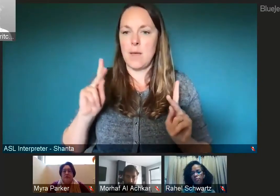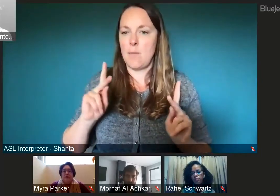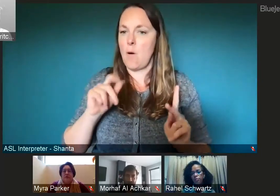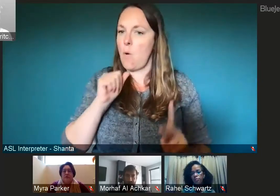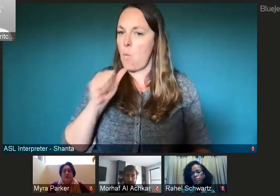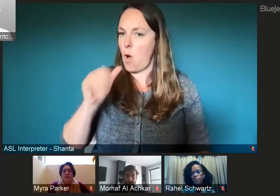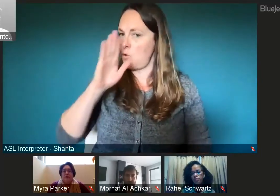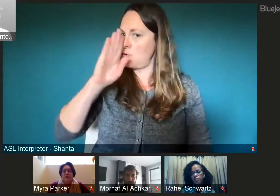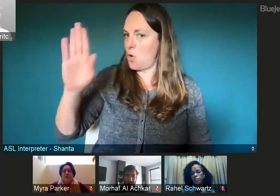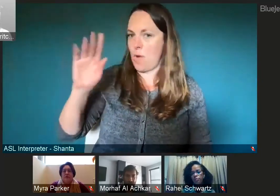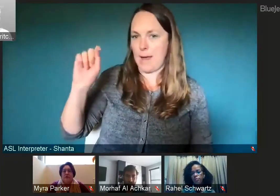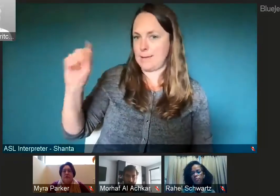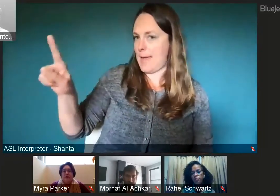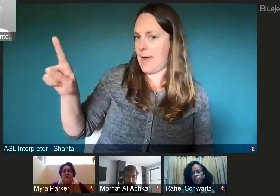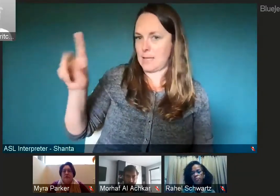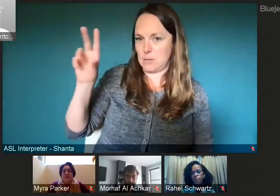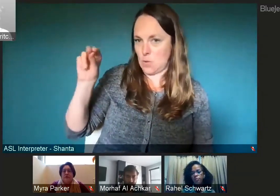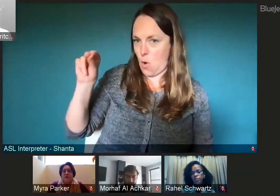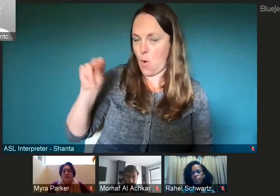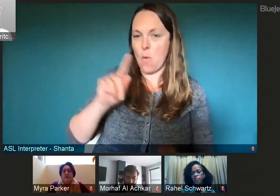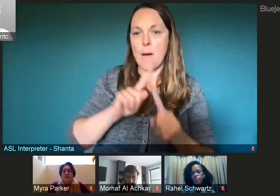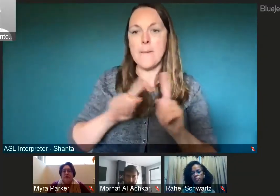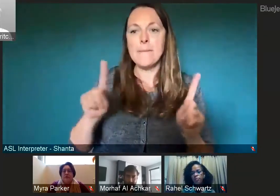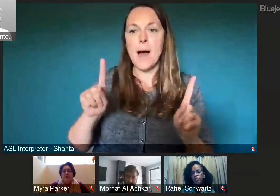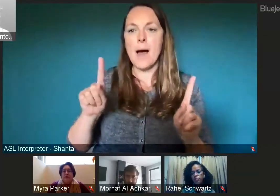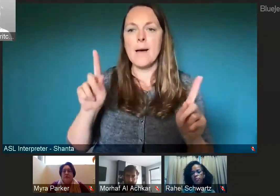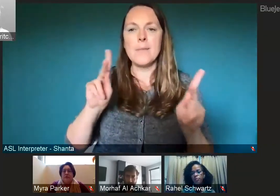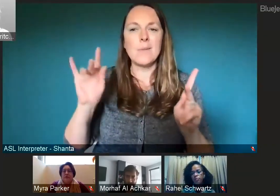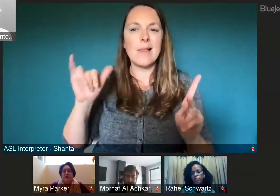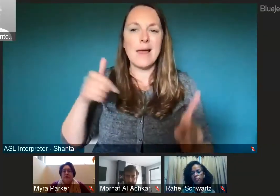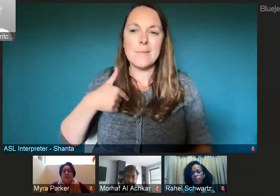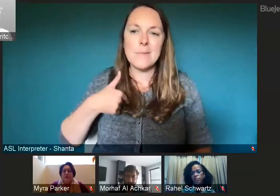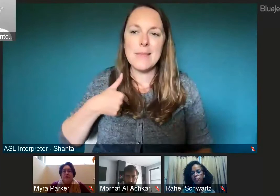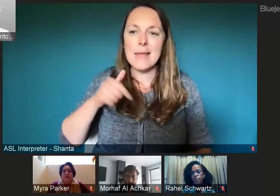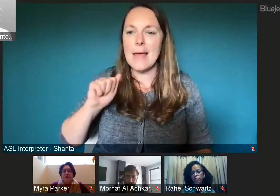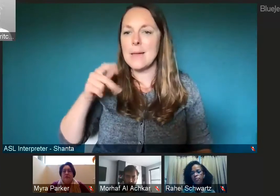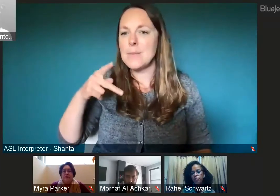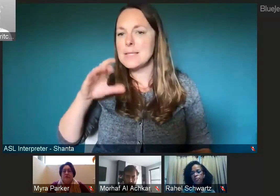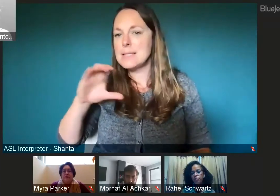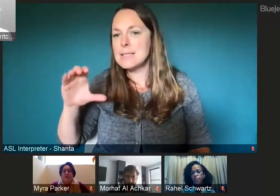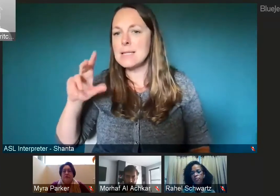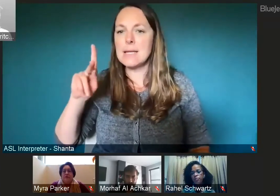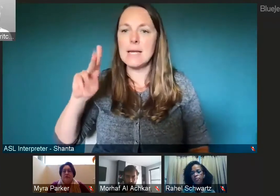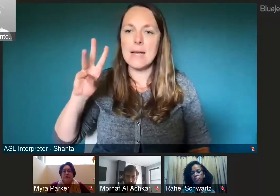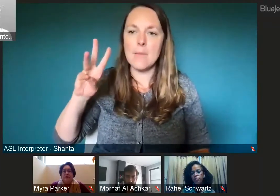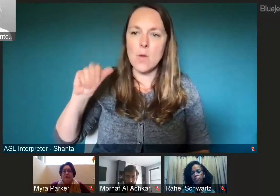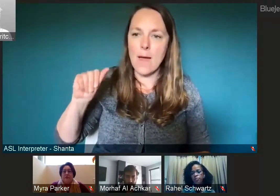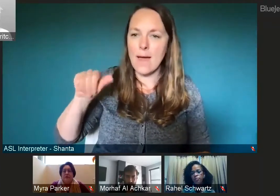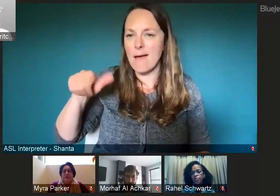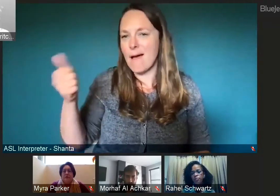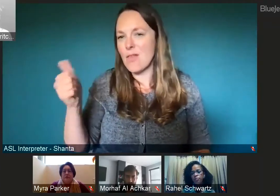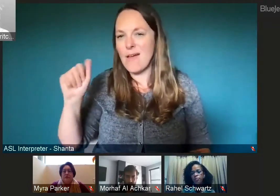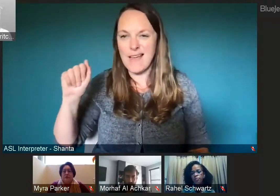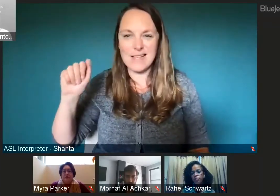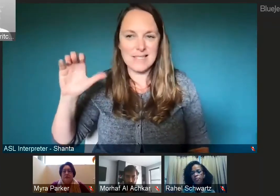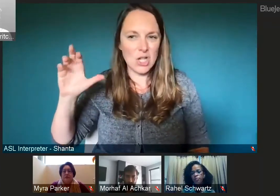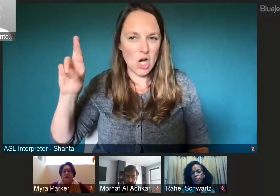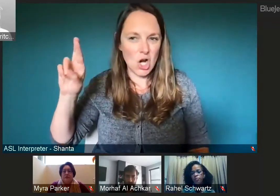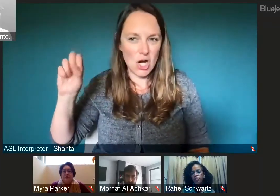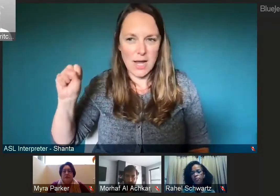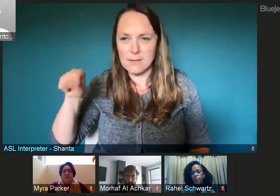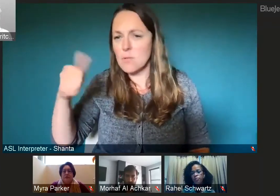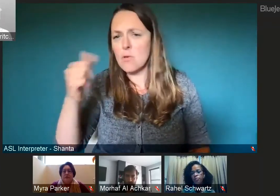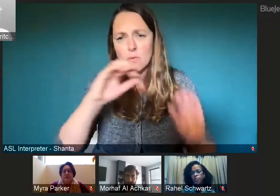them, but people like me, for example, APCC and KWA and other ACRS, other